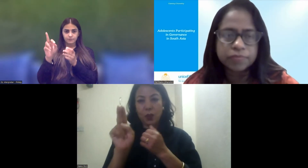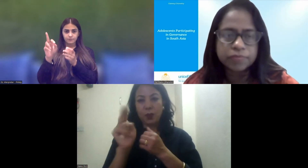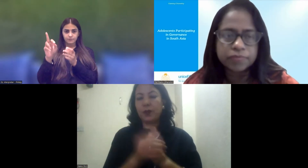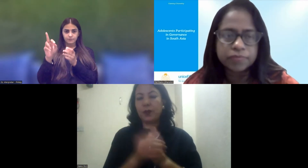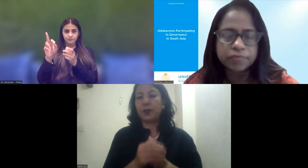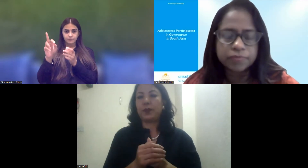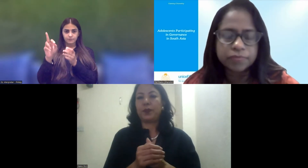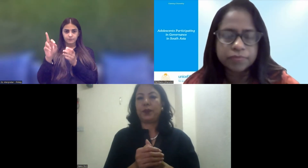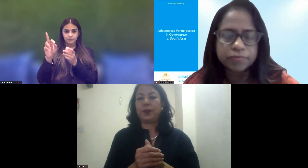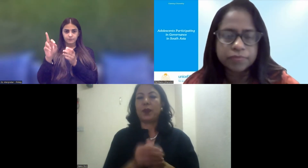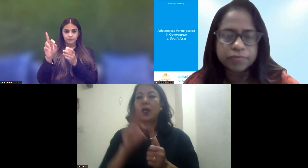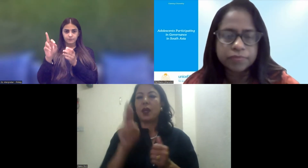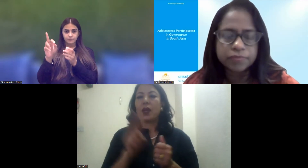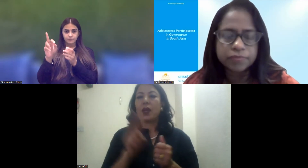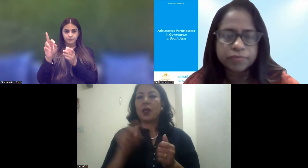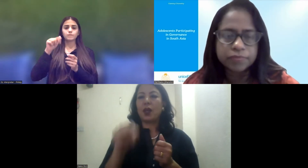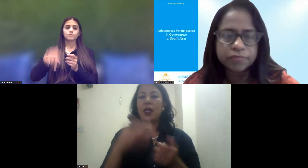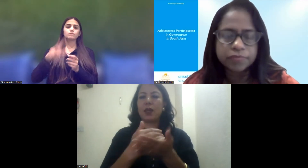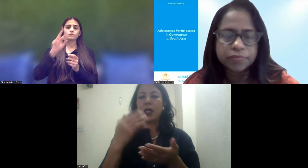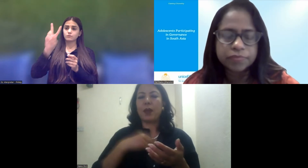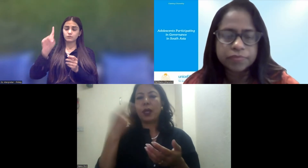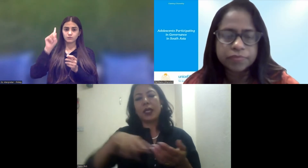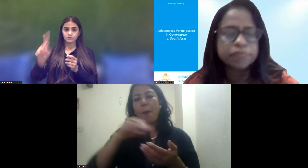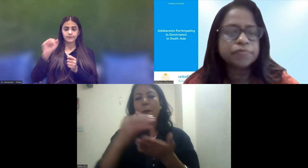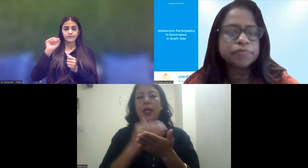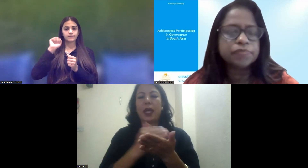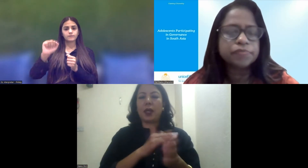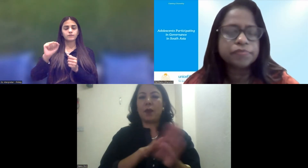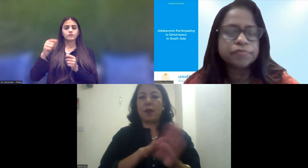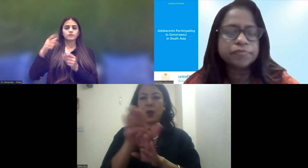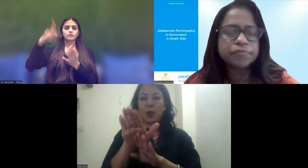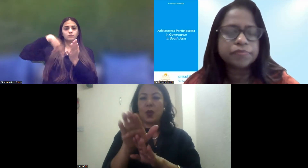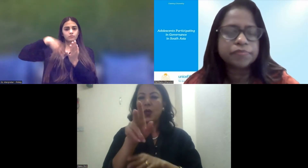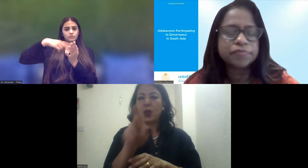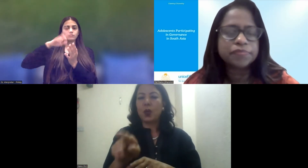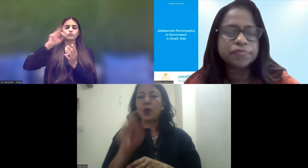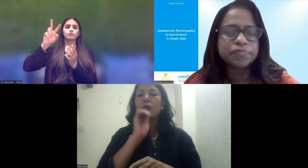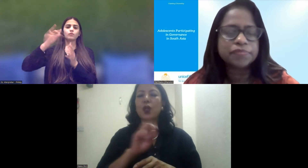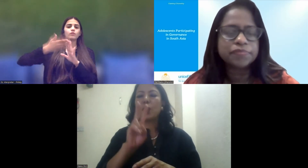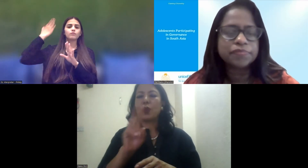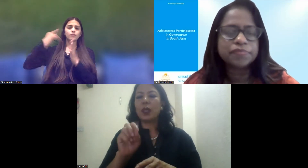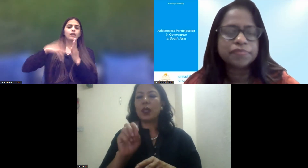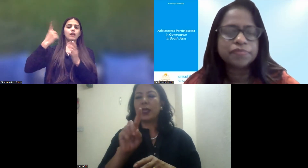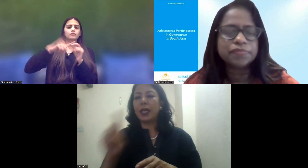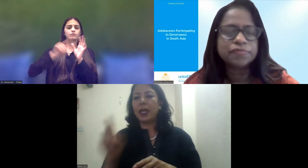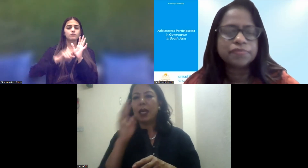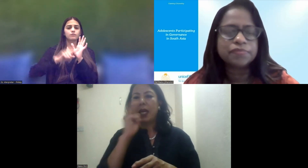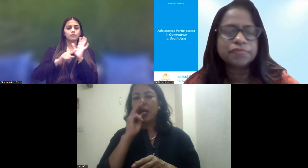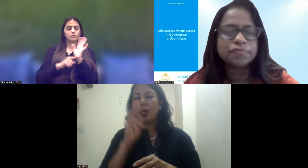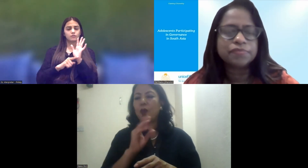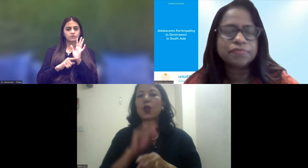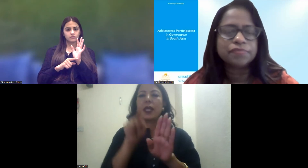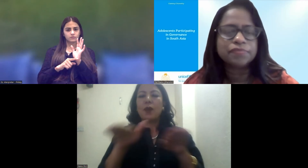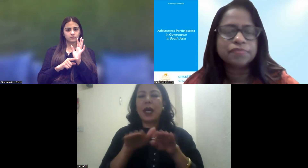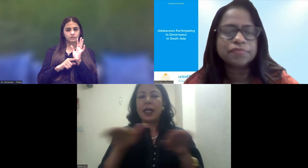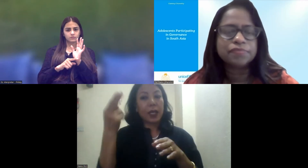2011. But the unique thing about the 2021, the revision of the national policy in 2020 was there were a lot